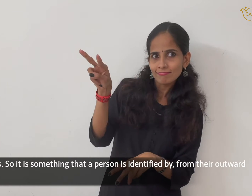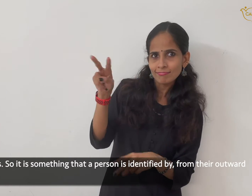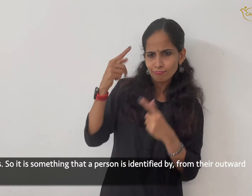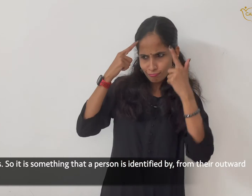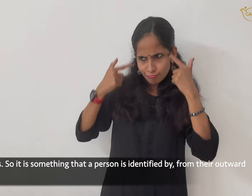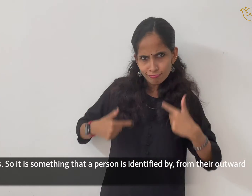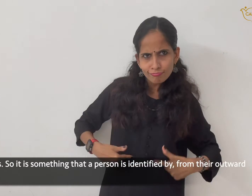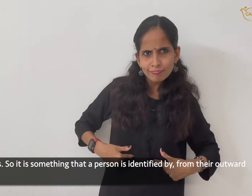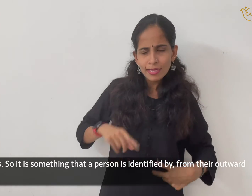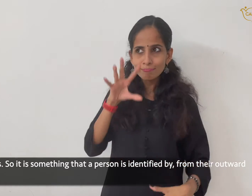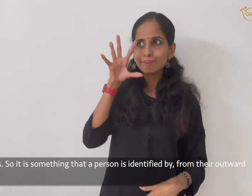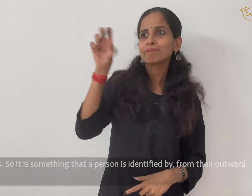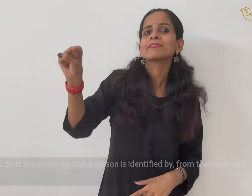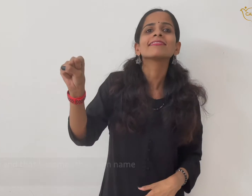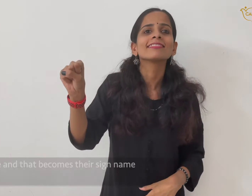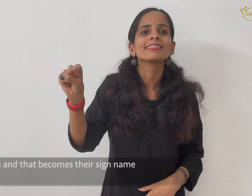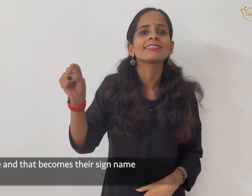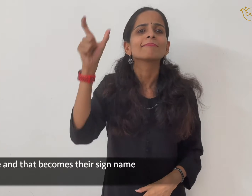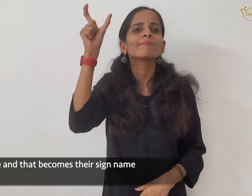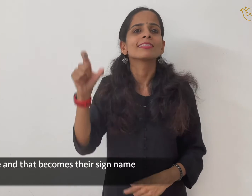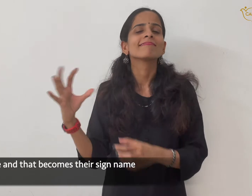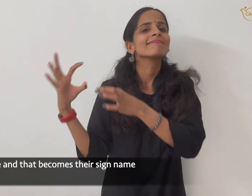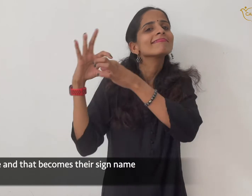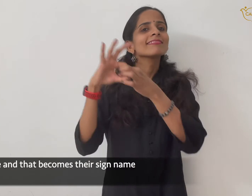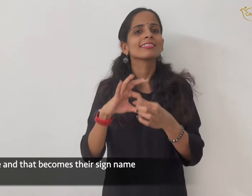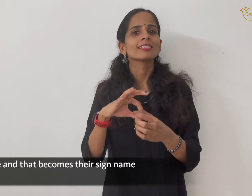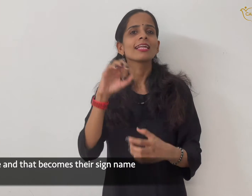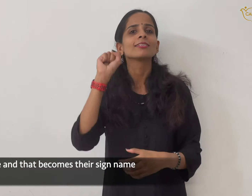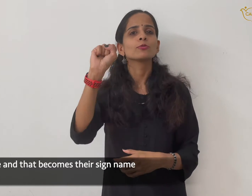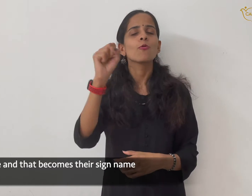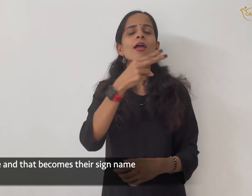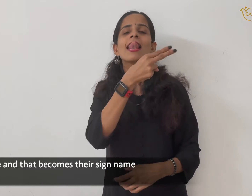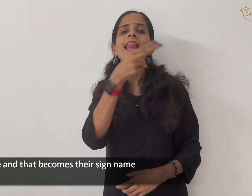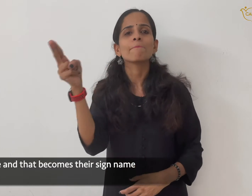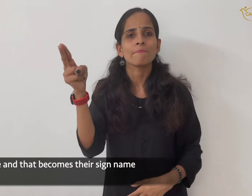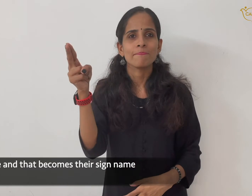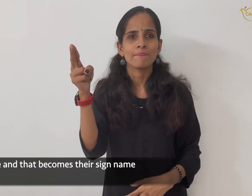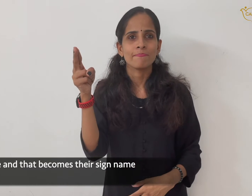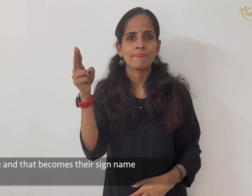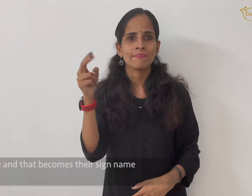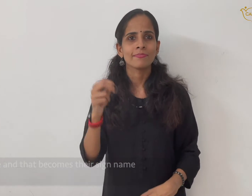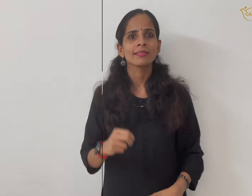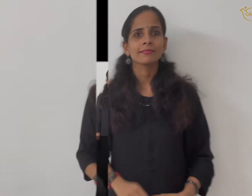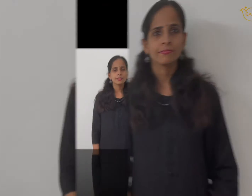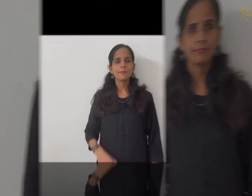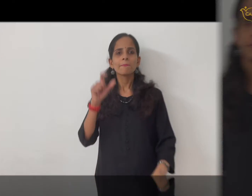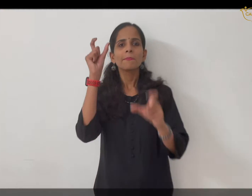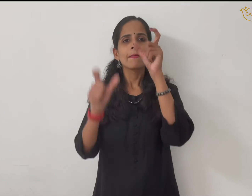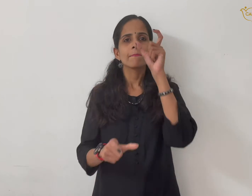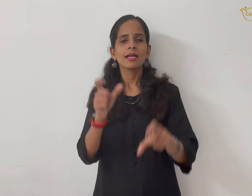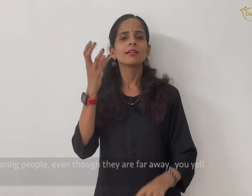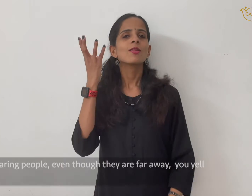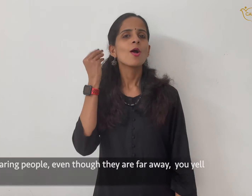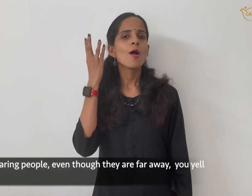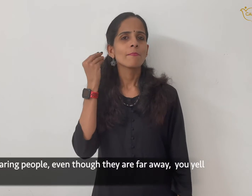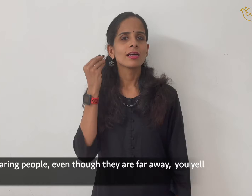identified by from their outward appearance, and that becomes their sign name. You call hearing